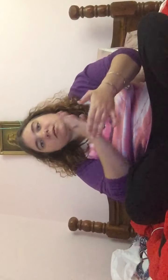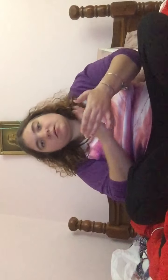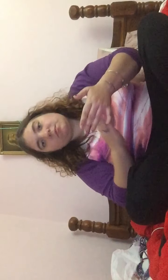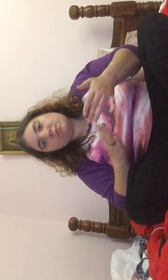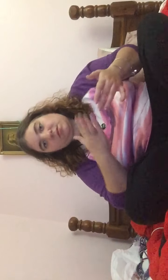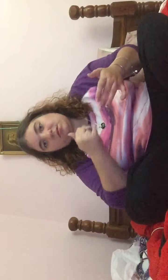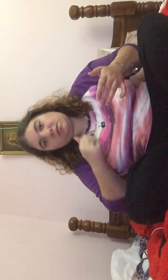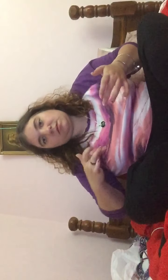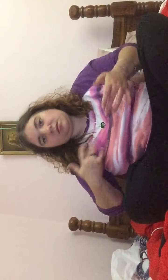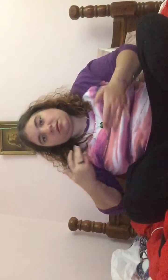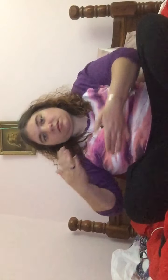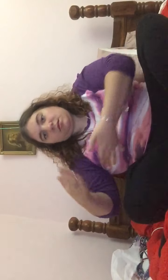humble and kind.